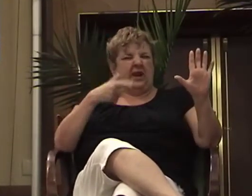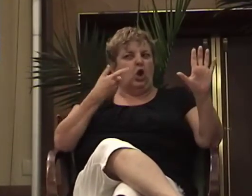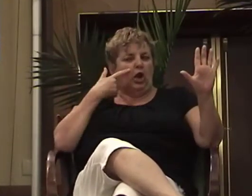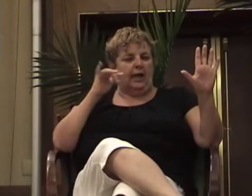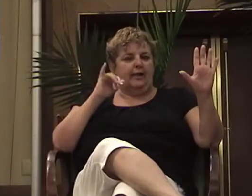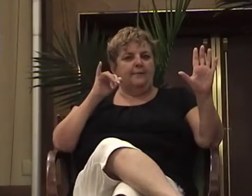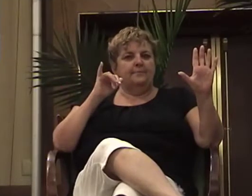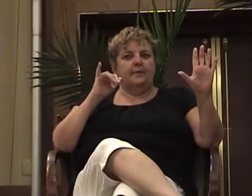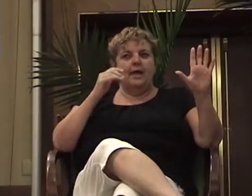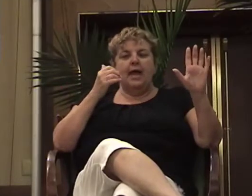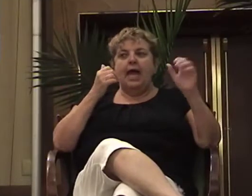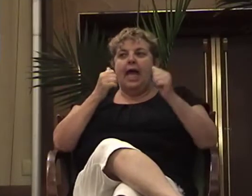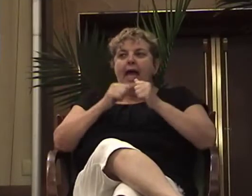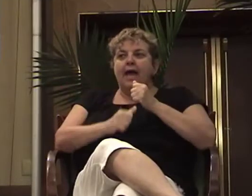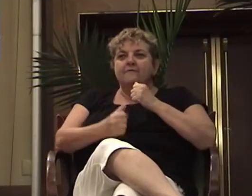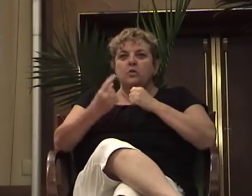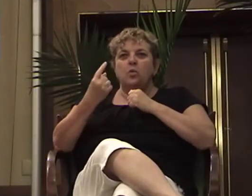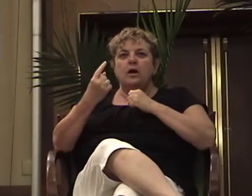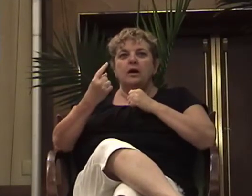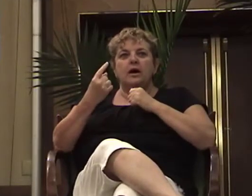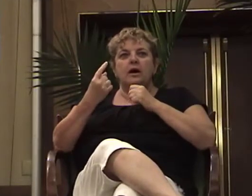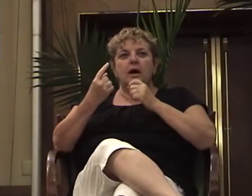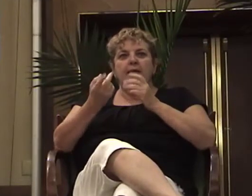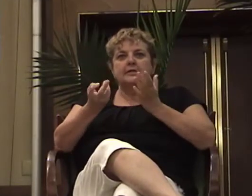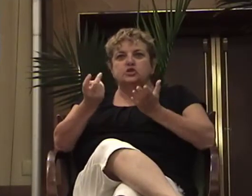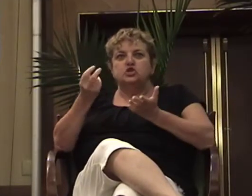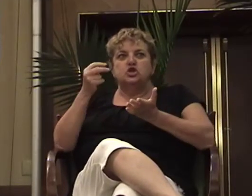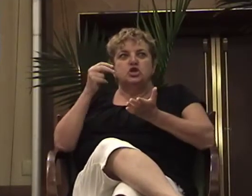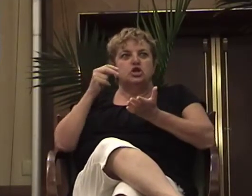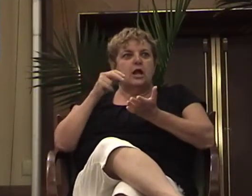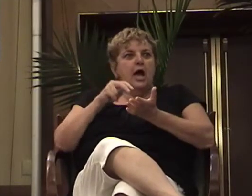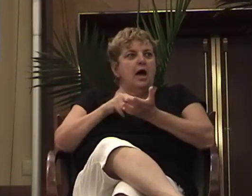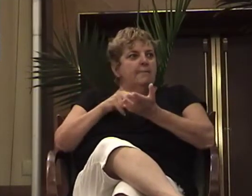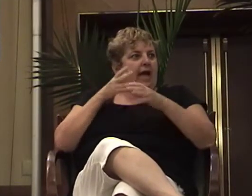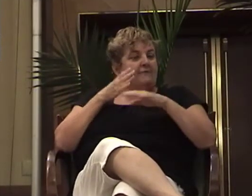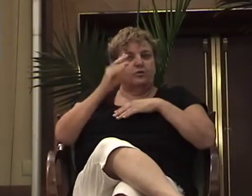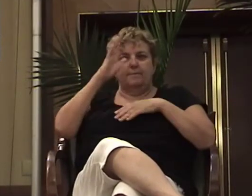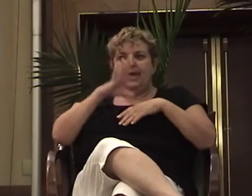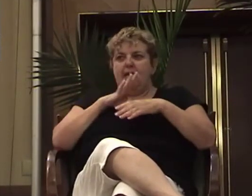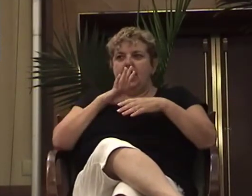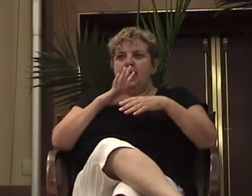Everybody started. They rose up after he got done, and they roared,